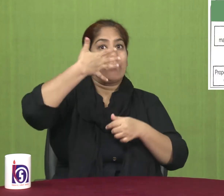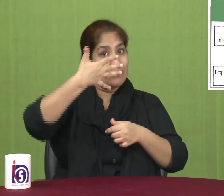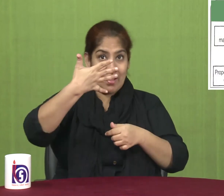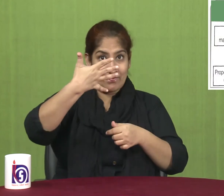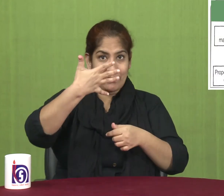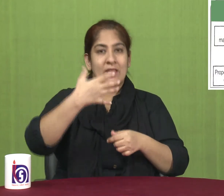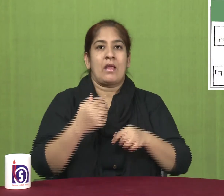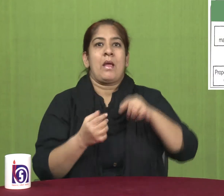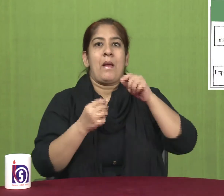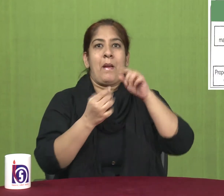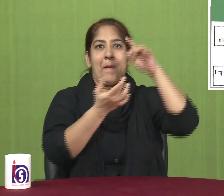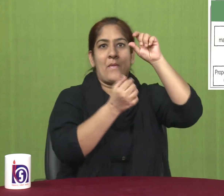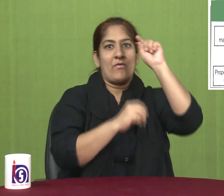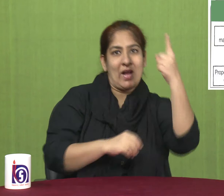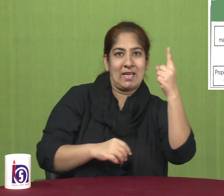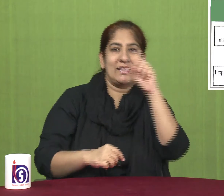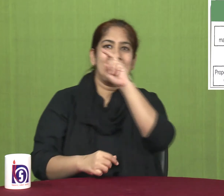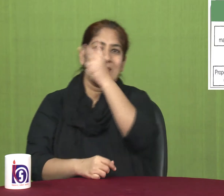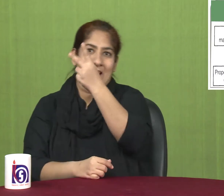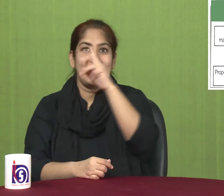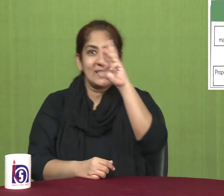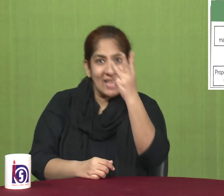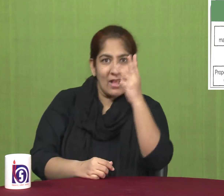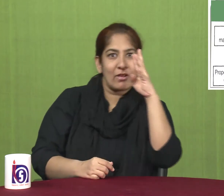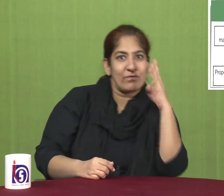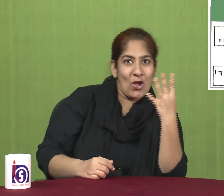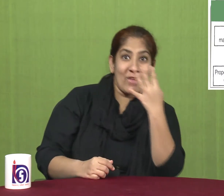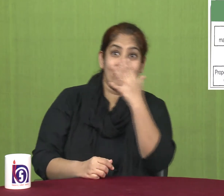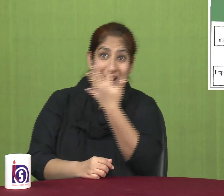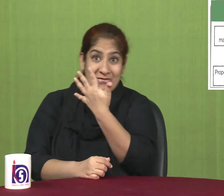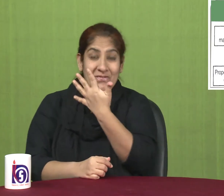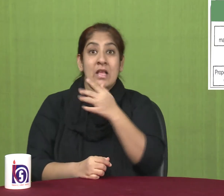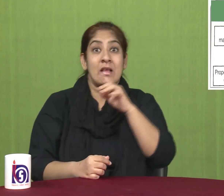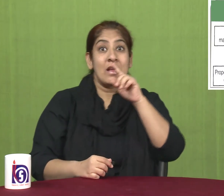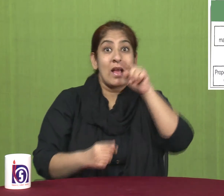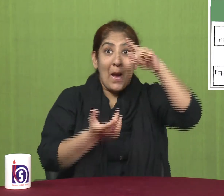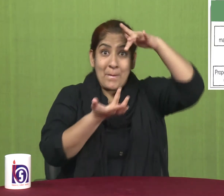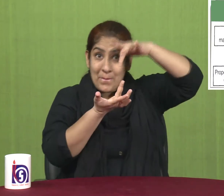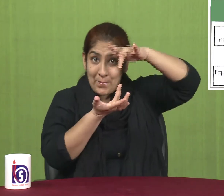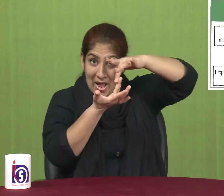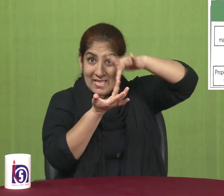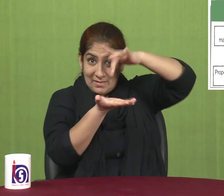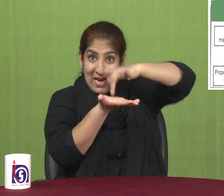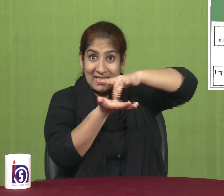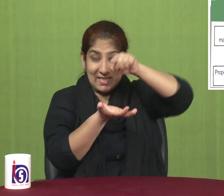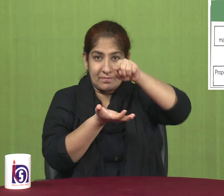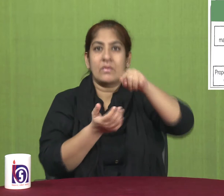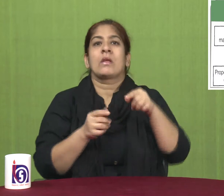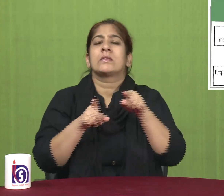So, there are mainly 5 objectives, the first, second, third, fourth and 5. In the middle, you